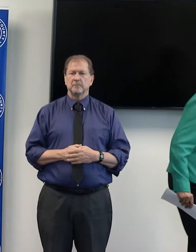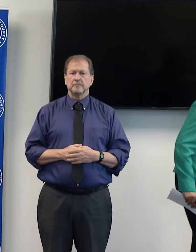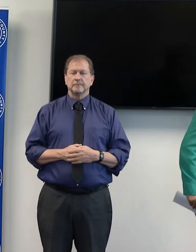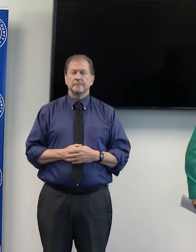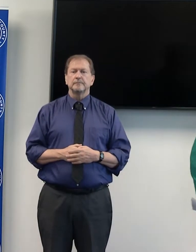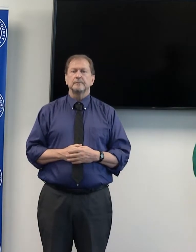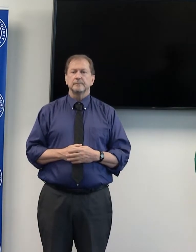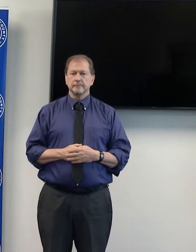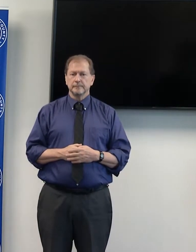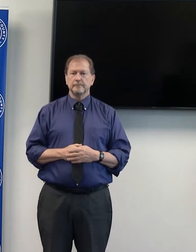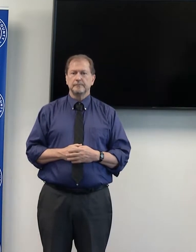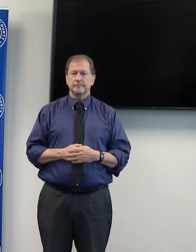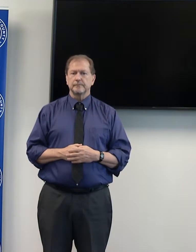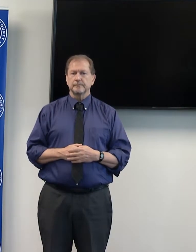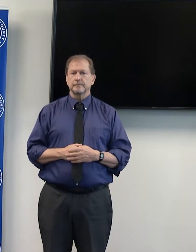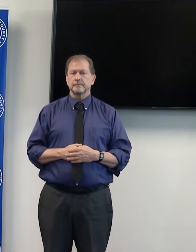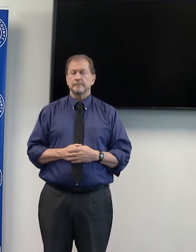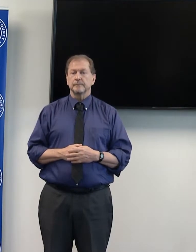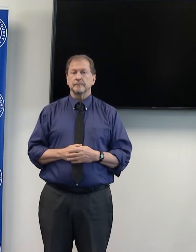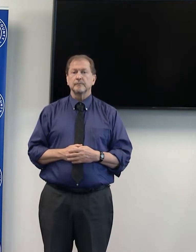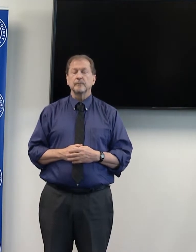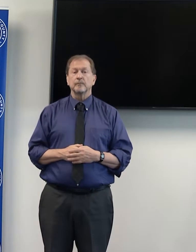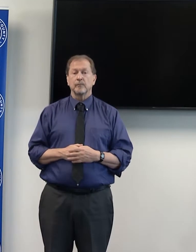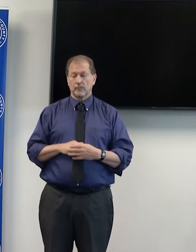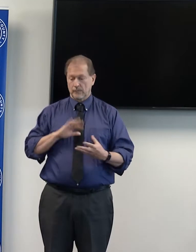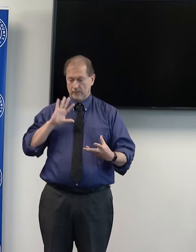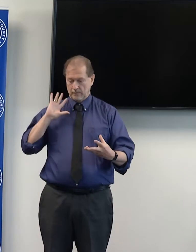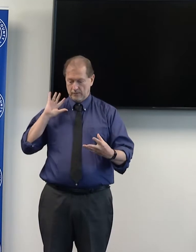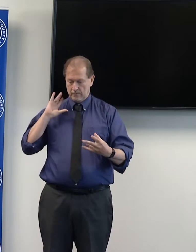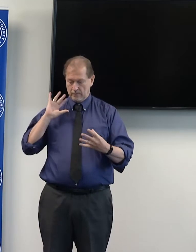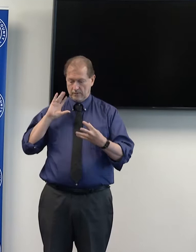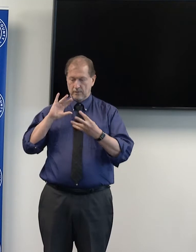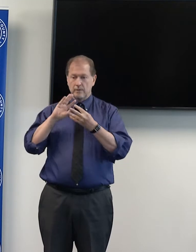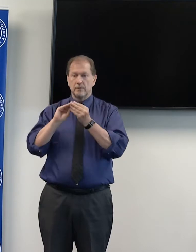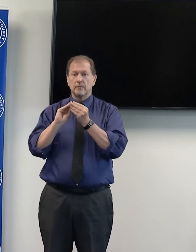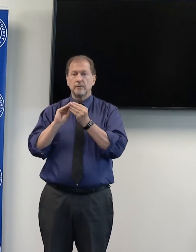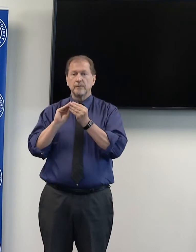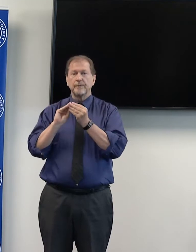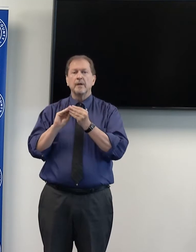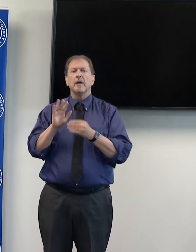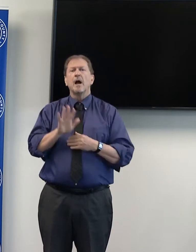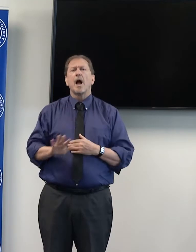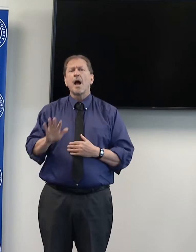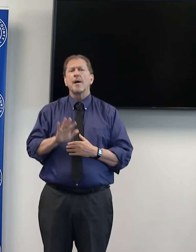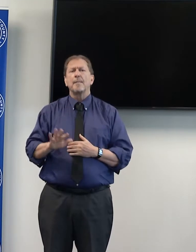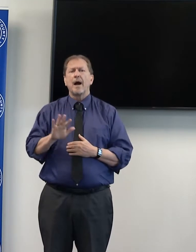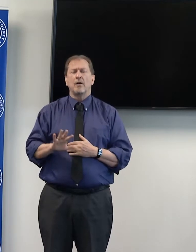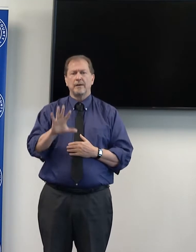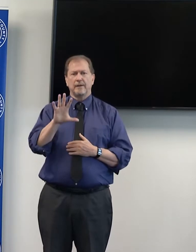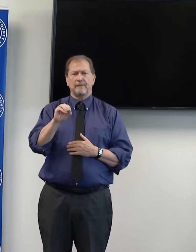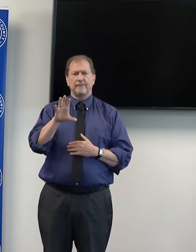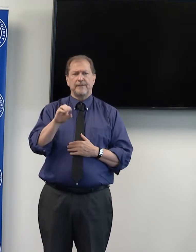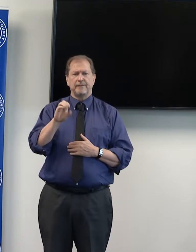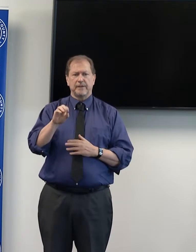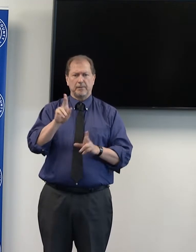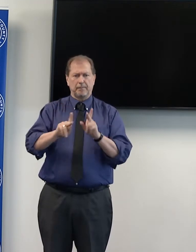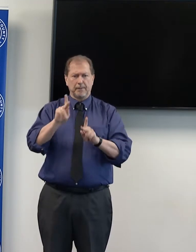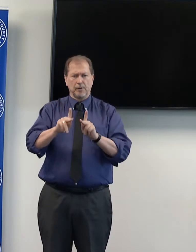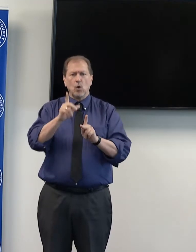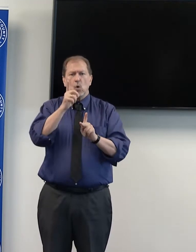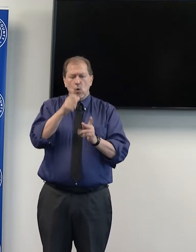we've had so far about 50 people bond